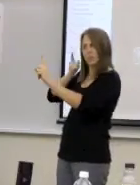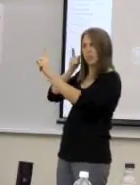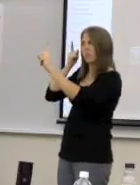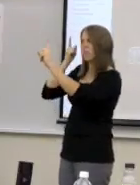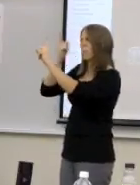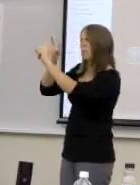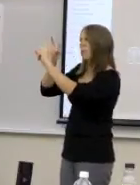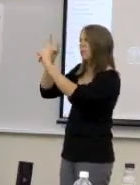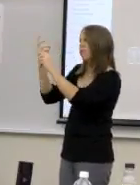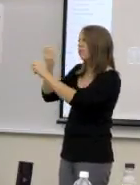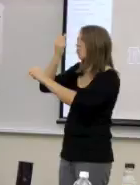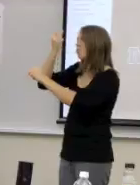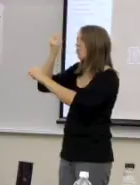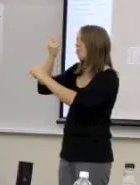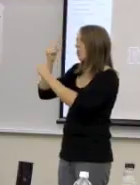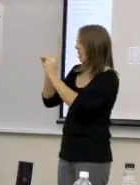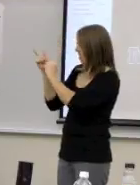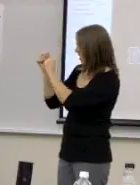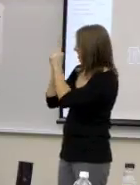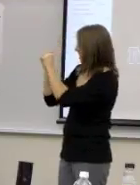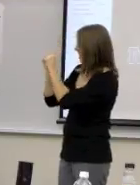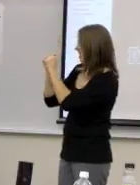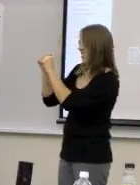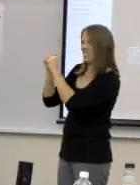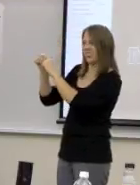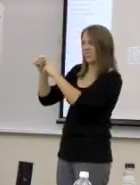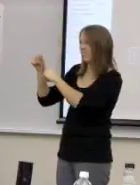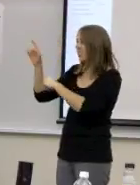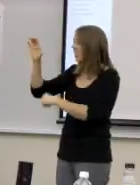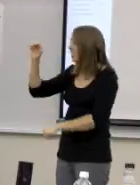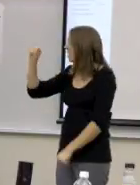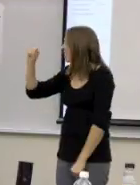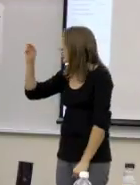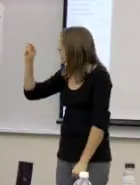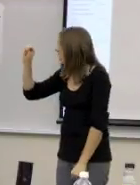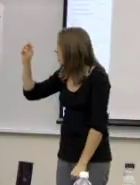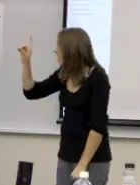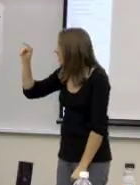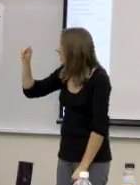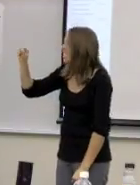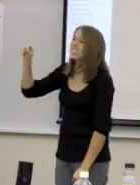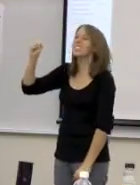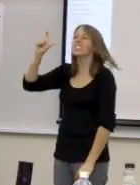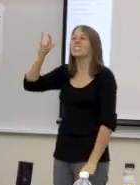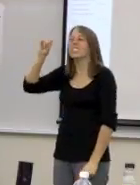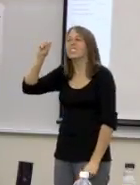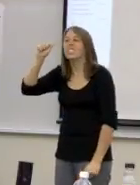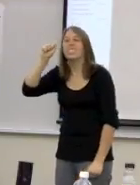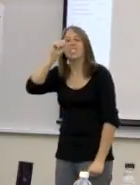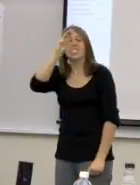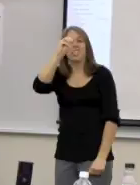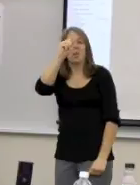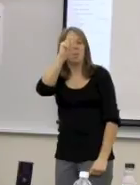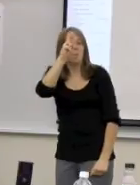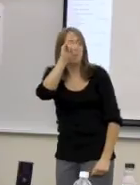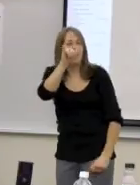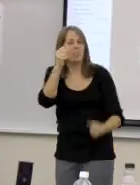still doing to accomplish their goals. You have Candace here, you have Lisa here, you have Mary here. I mean, come on, we have to utilize